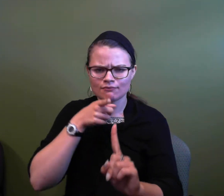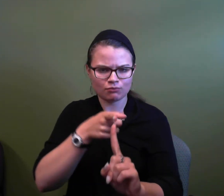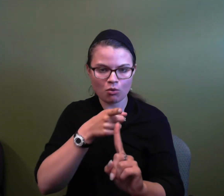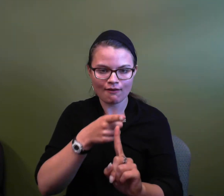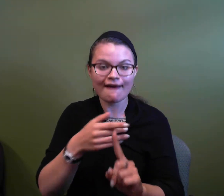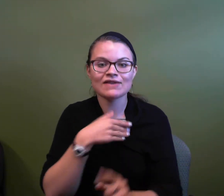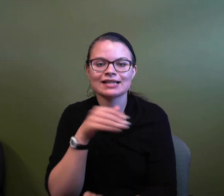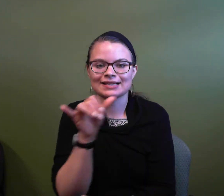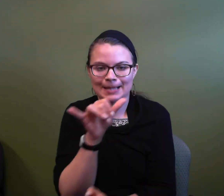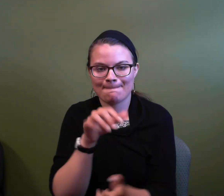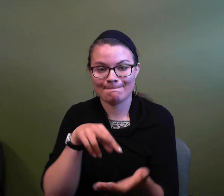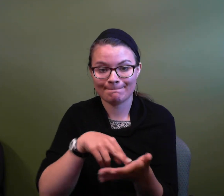is a different word.